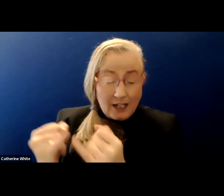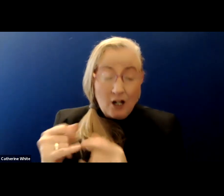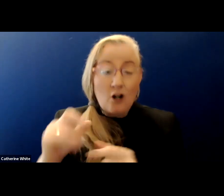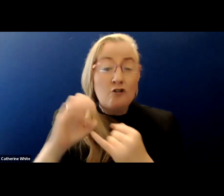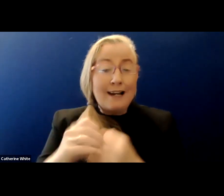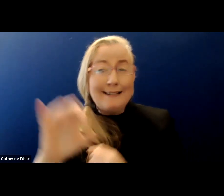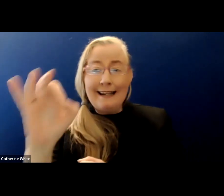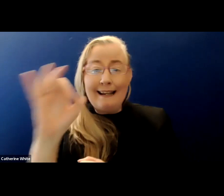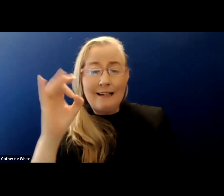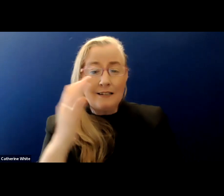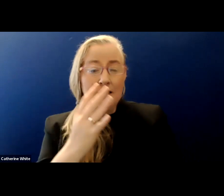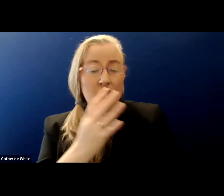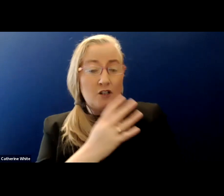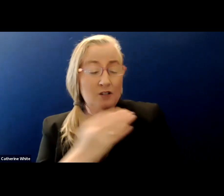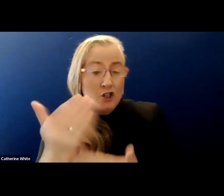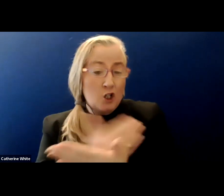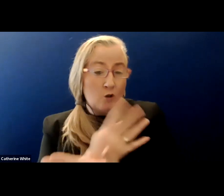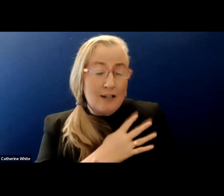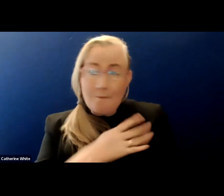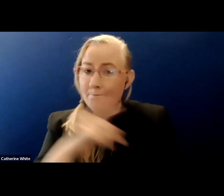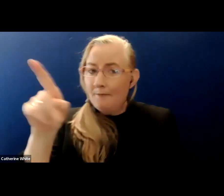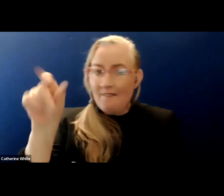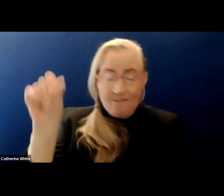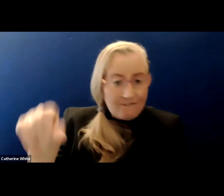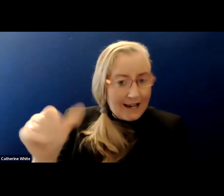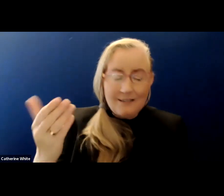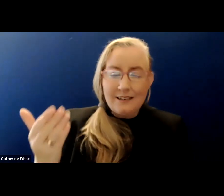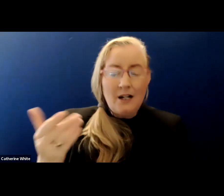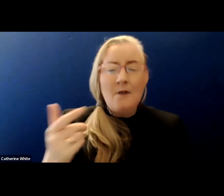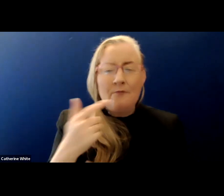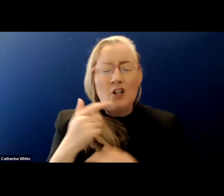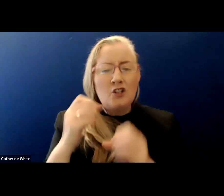Council authorization and failed, et cetera, et cetera. So Kevin